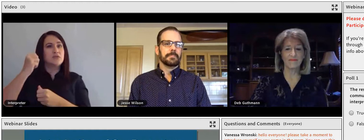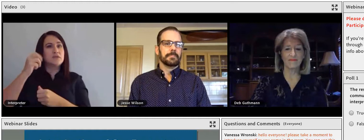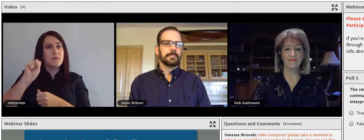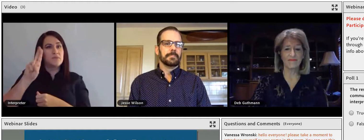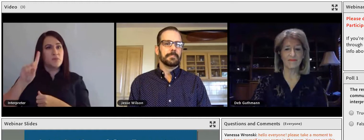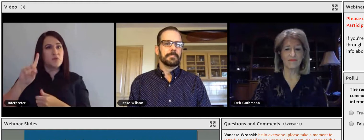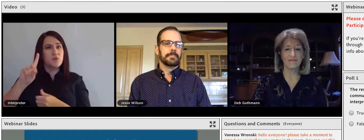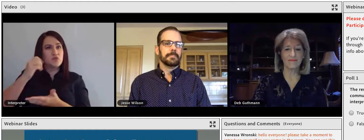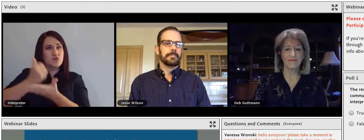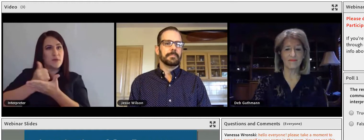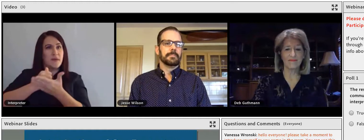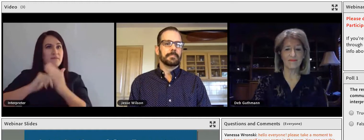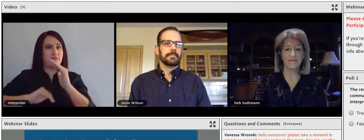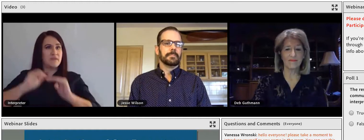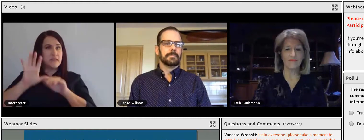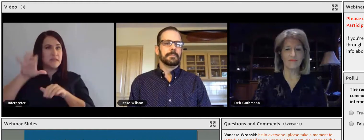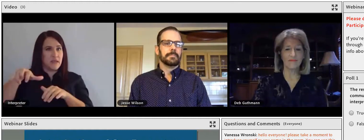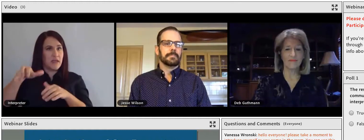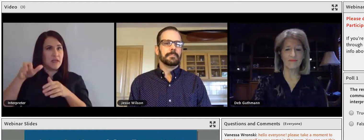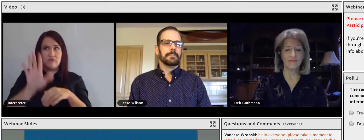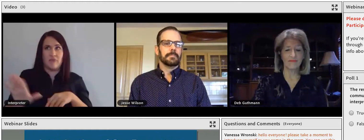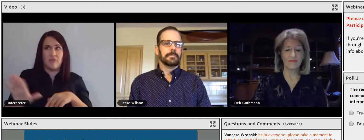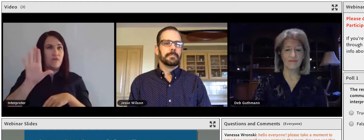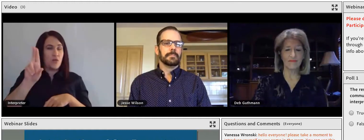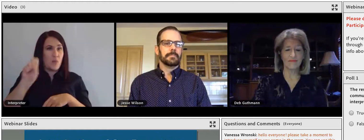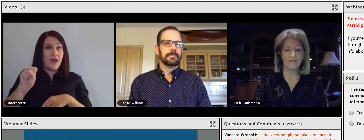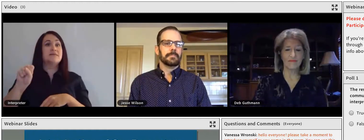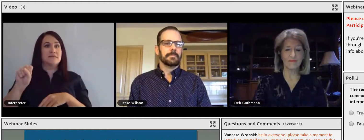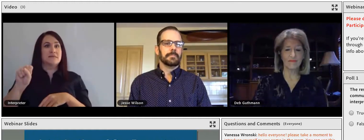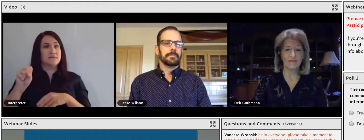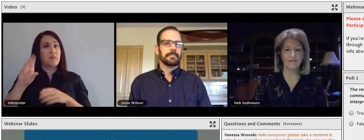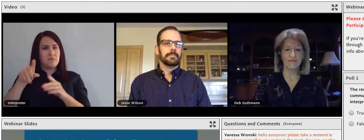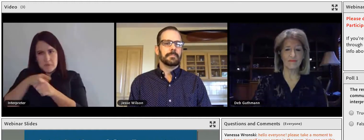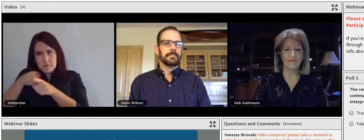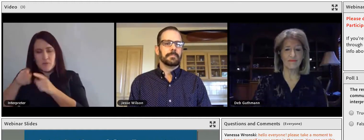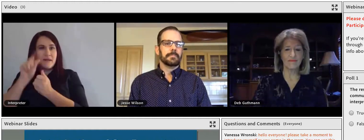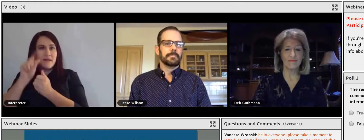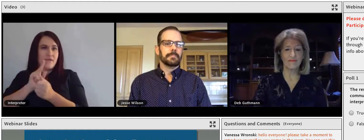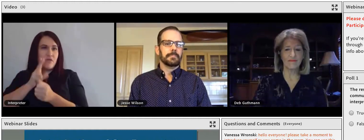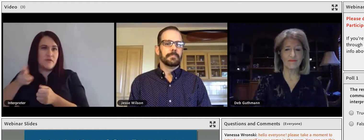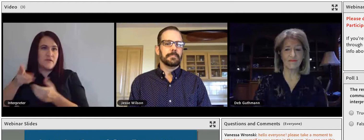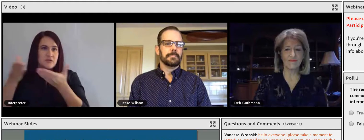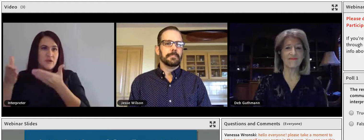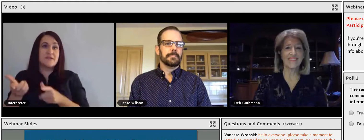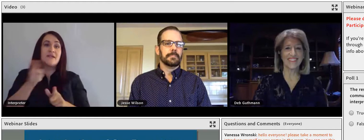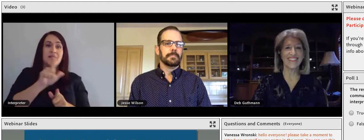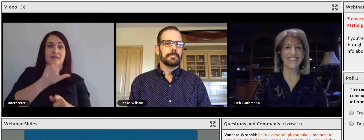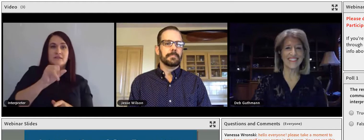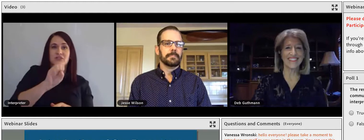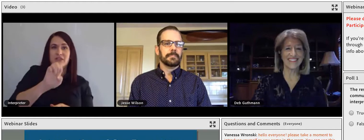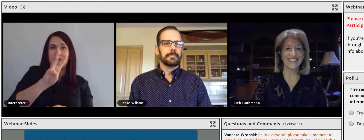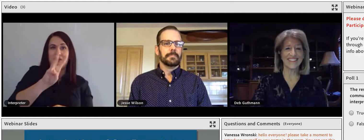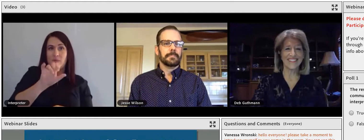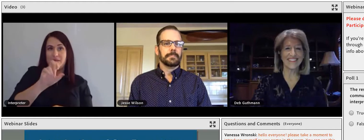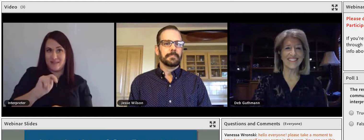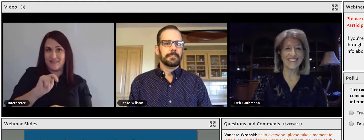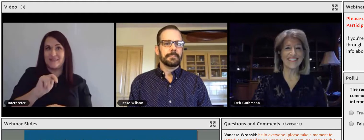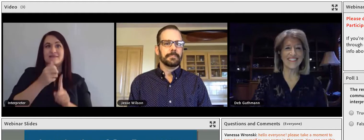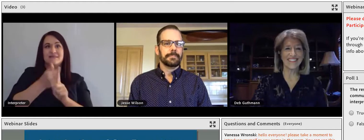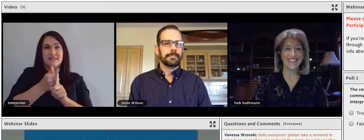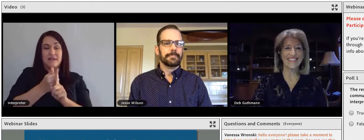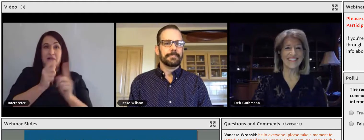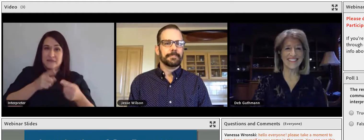specialized deaf services. And Jesse Wilson, who is seeing the challenge and the stress of establishing a